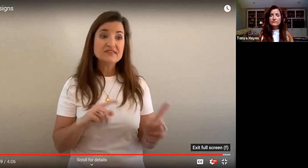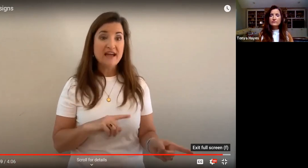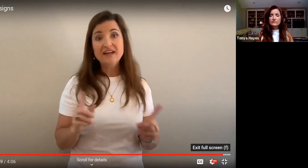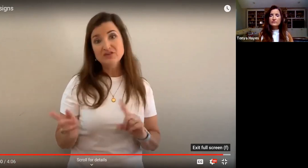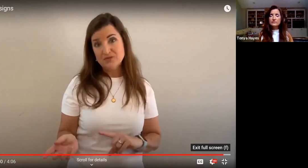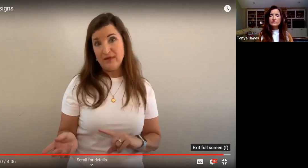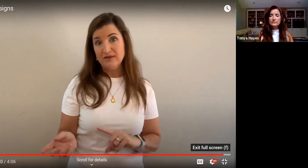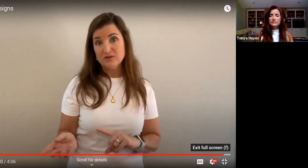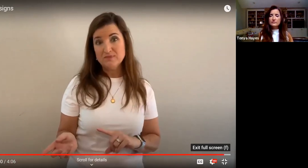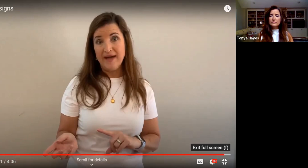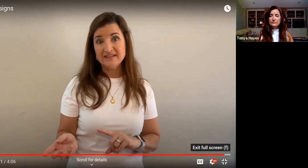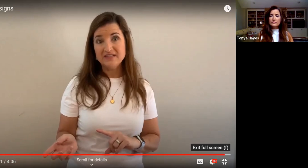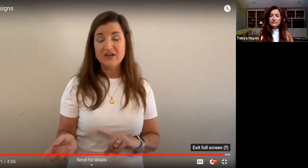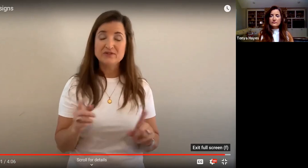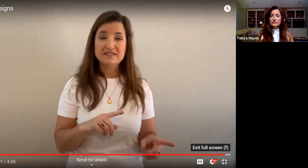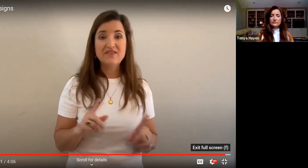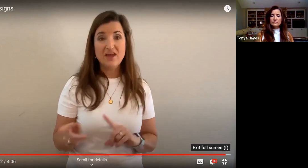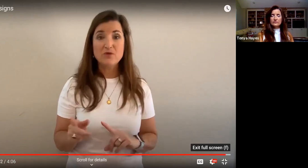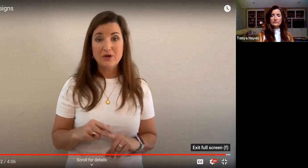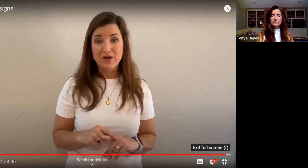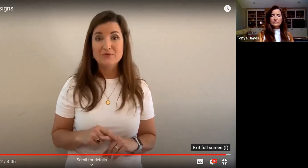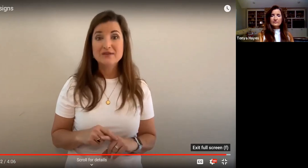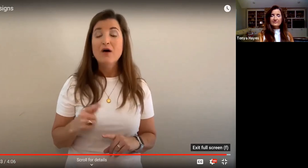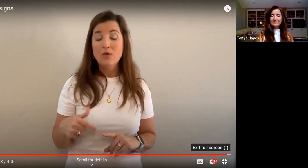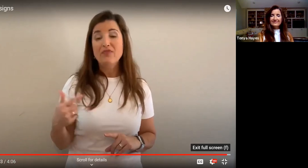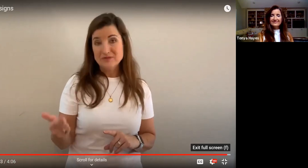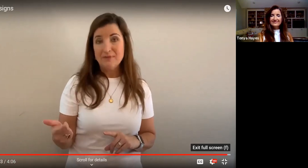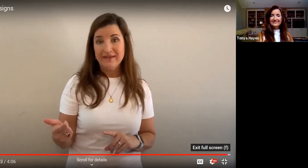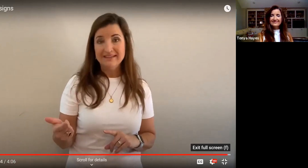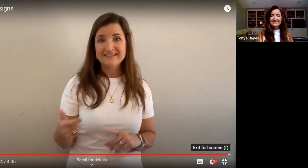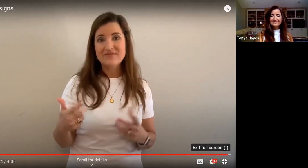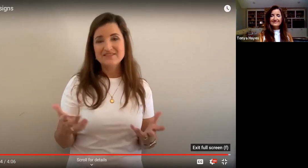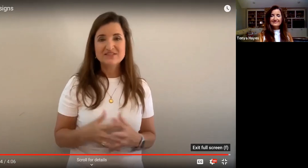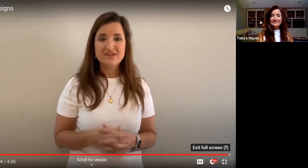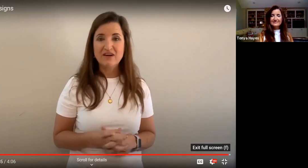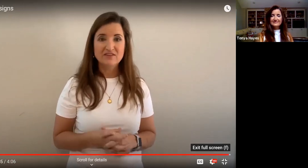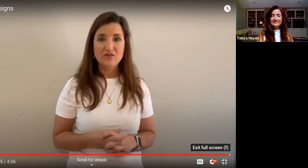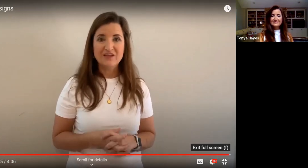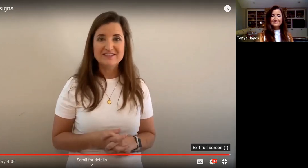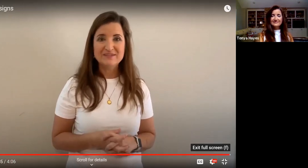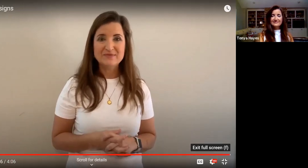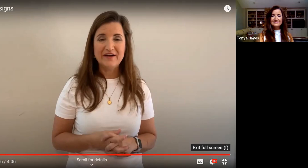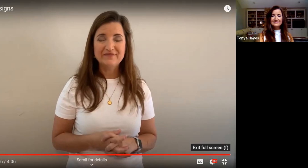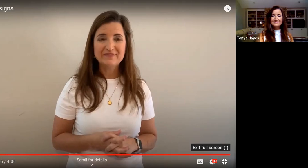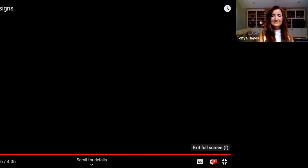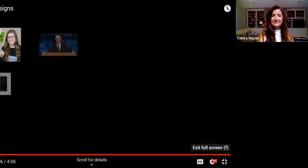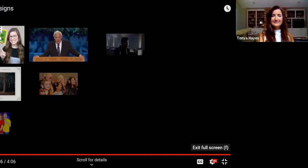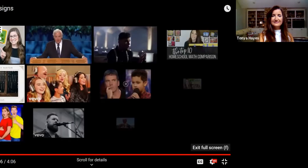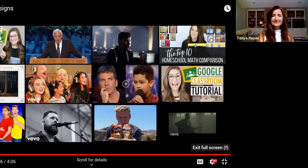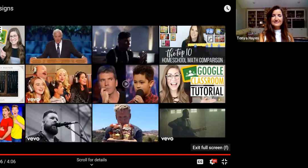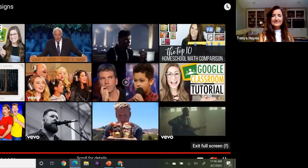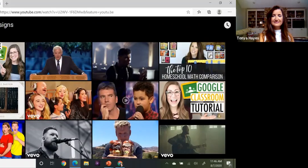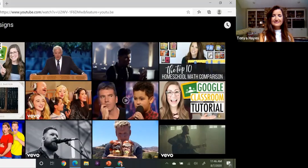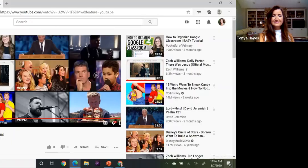y'all sign your spelling words back to each other and see if the other one knows what they're spelling. So that's just a fun little thing to do as well.